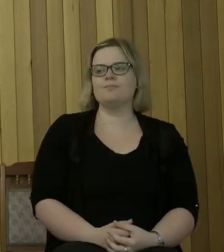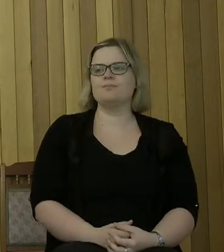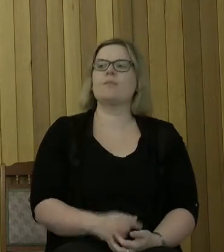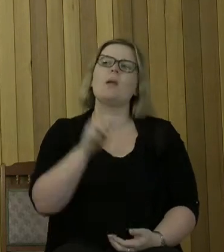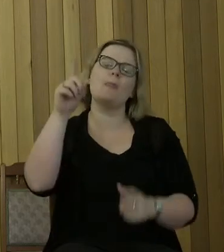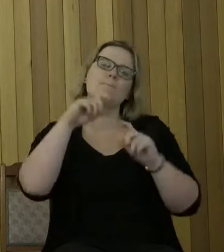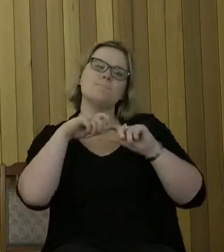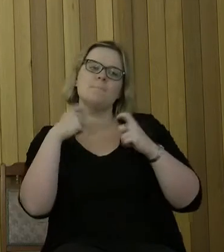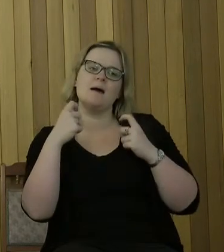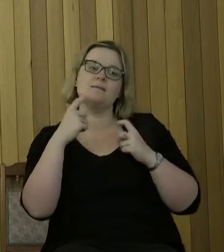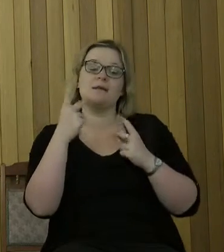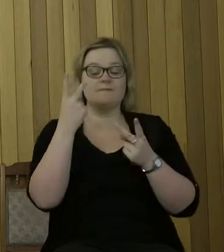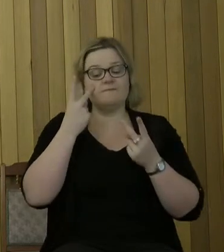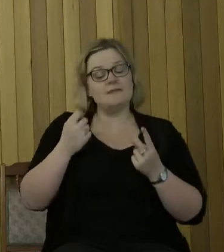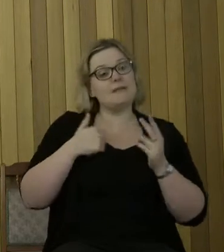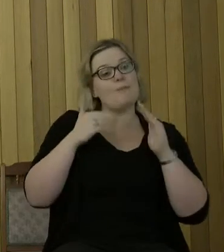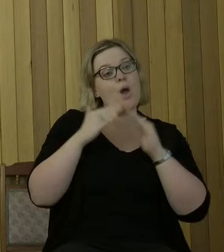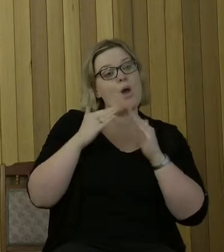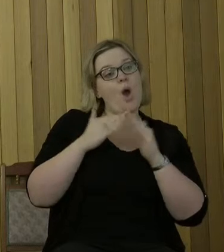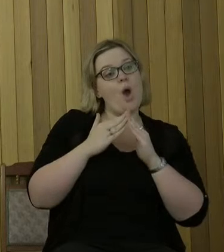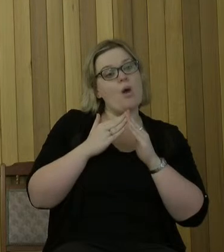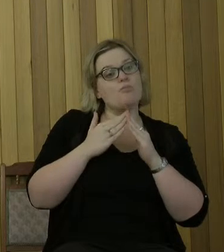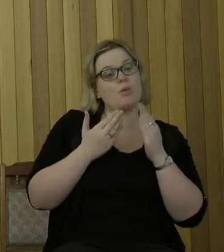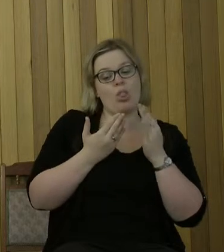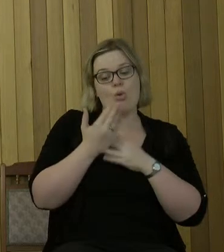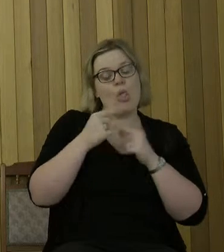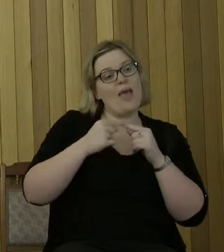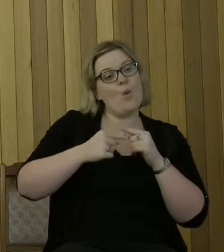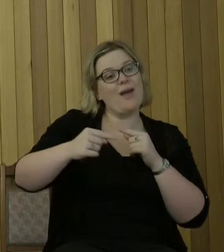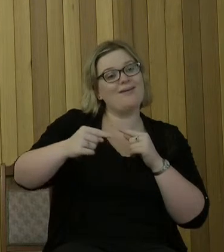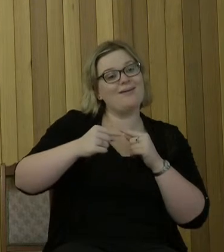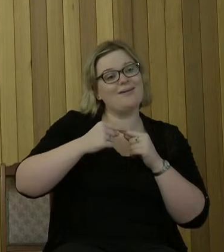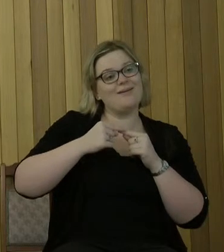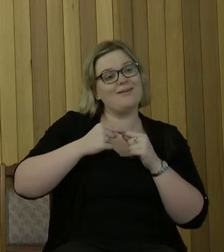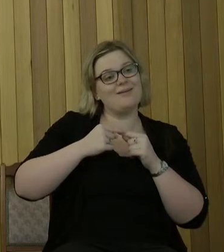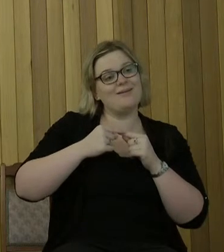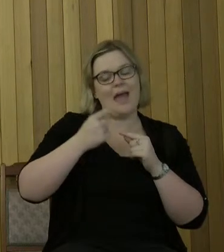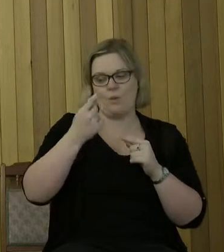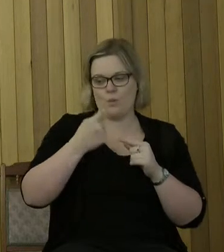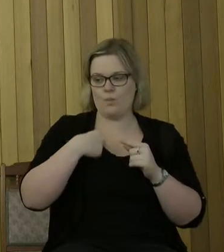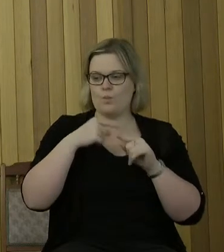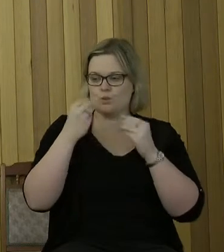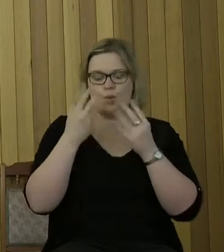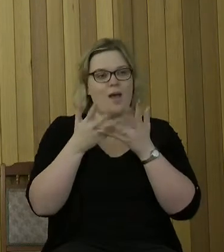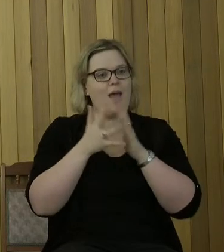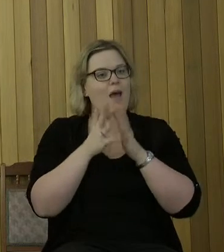The pastor came around to my house during that week. We did a Bible study on prayer.